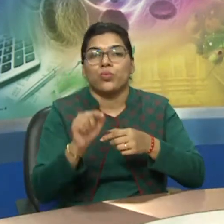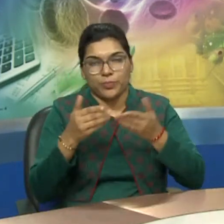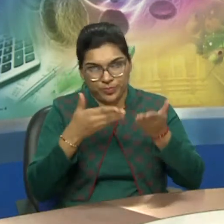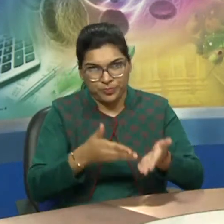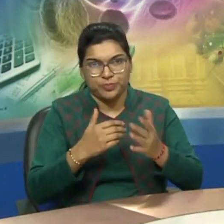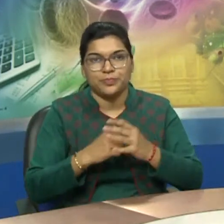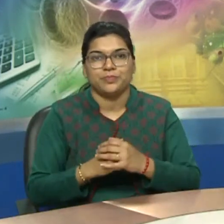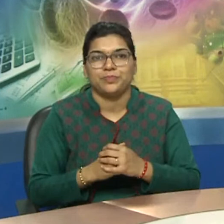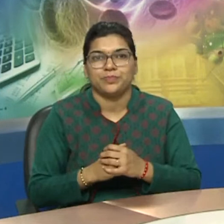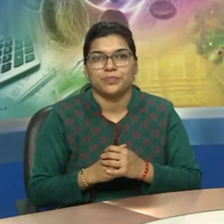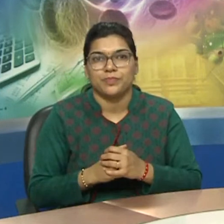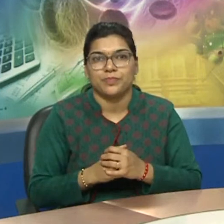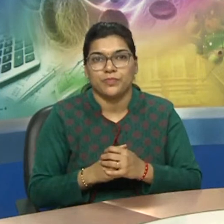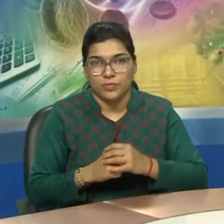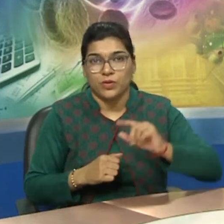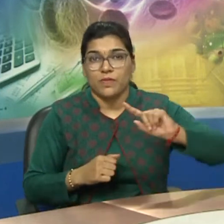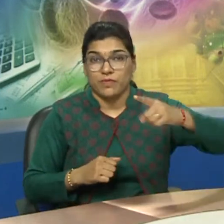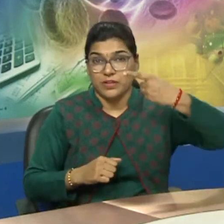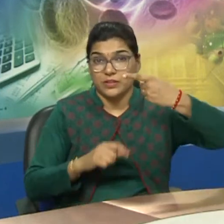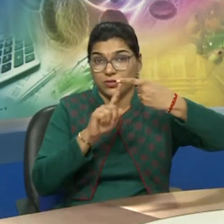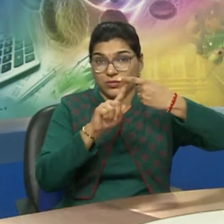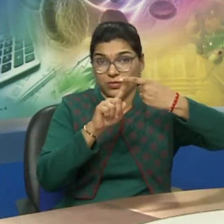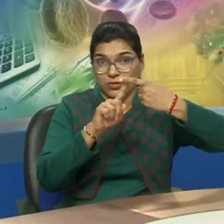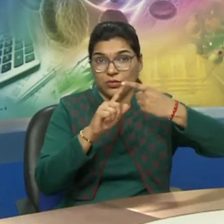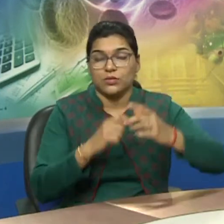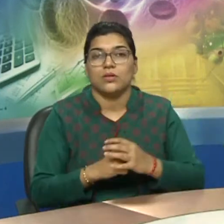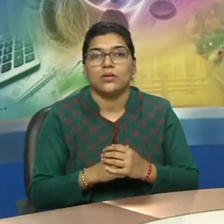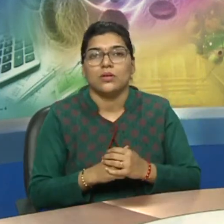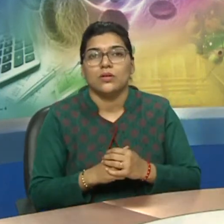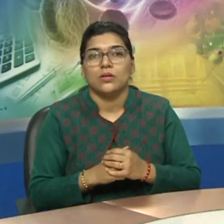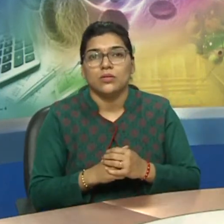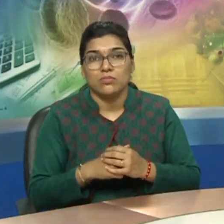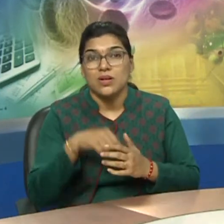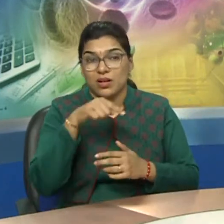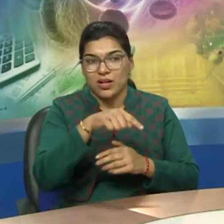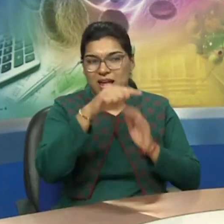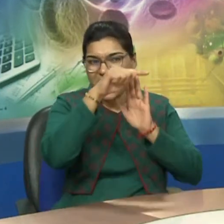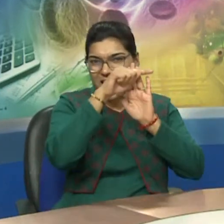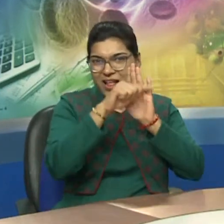the objectives of this video. The first objective is,